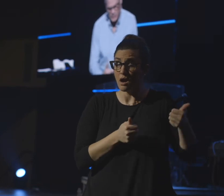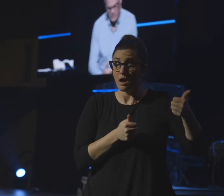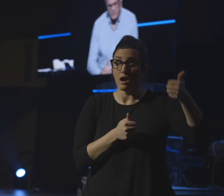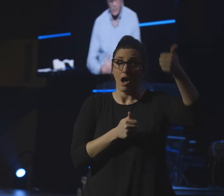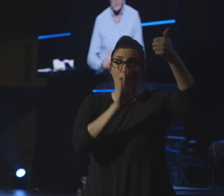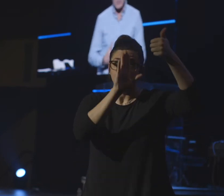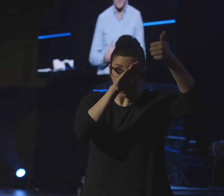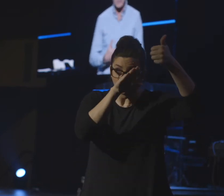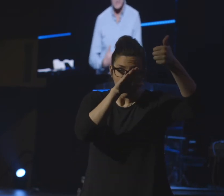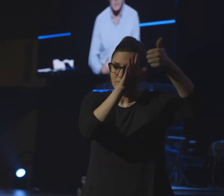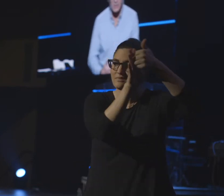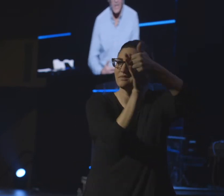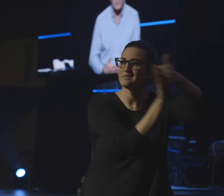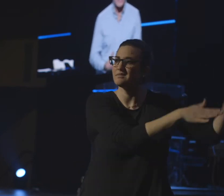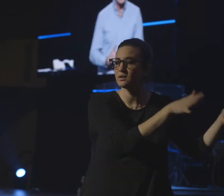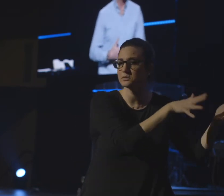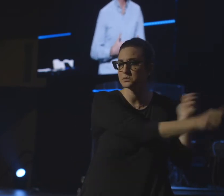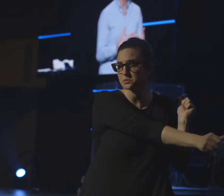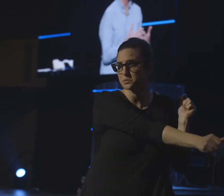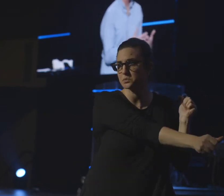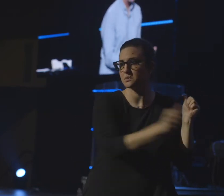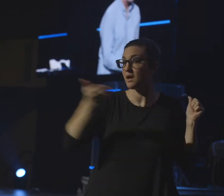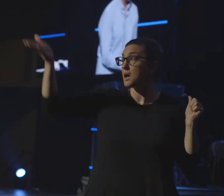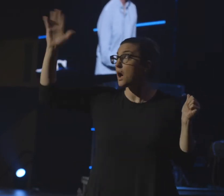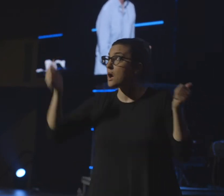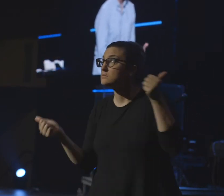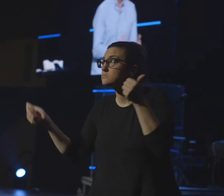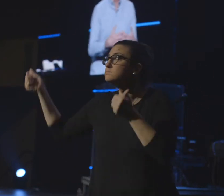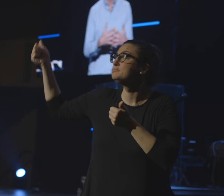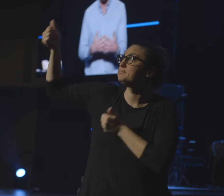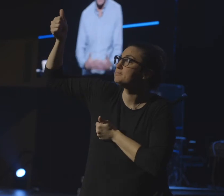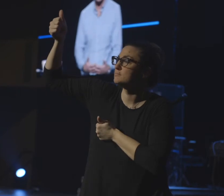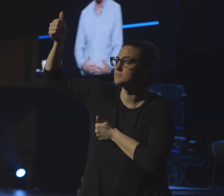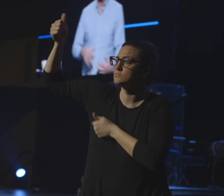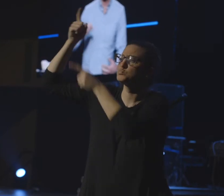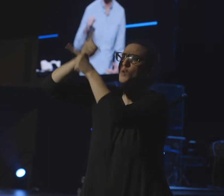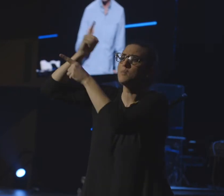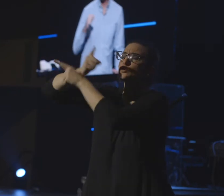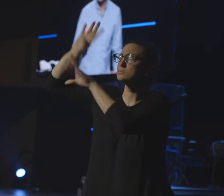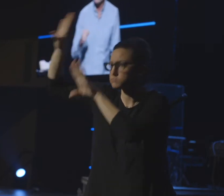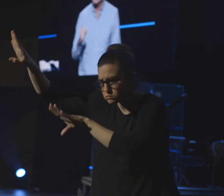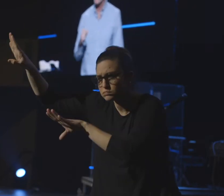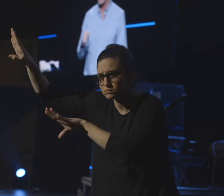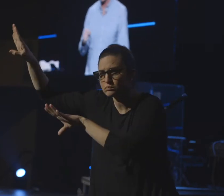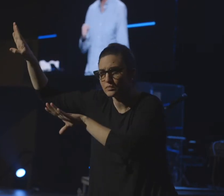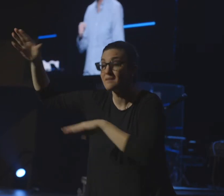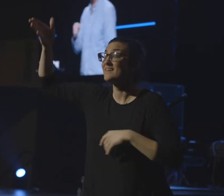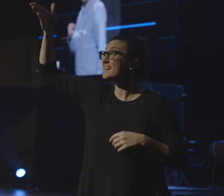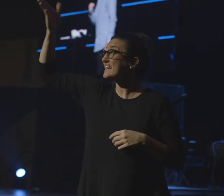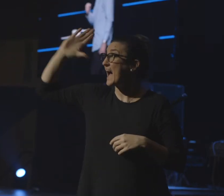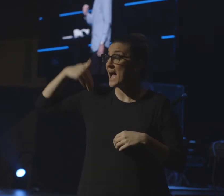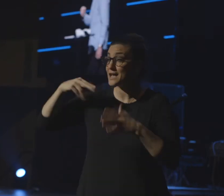gospel. The Holy Spirit comes into your life. And God has a purpose. He's got an agenda. And the gospel of Jesus Christ,